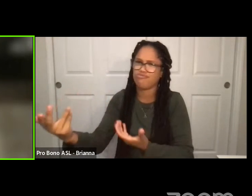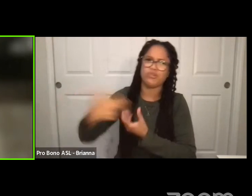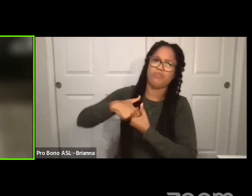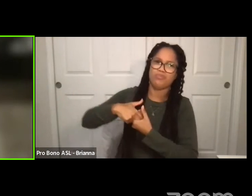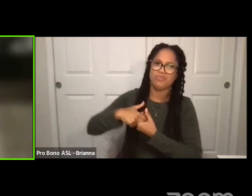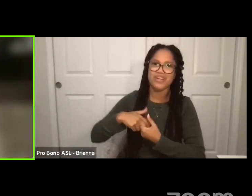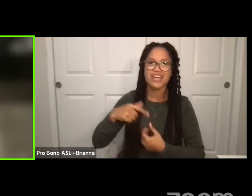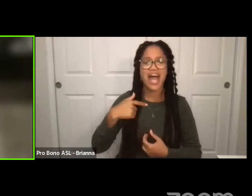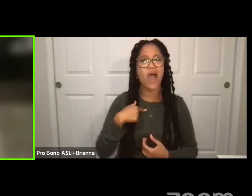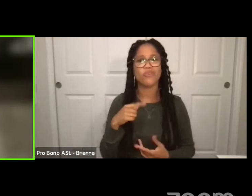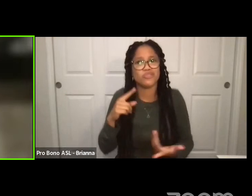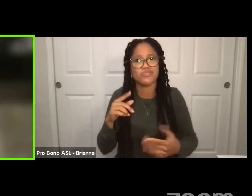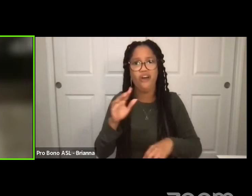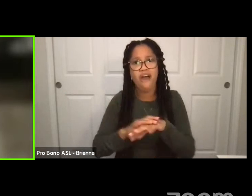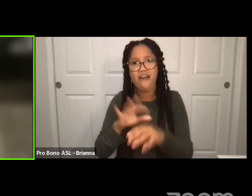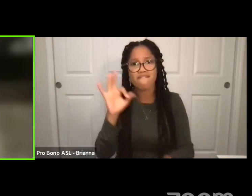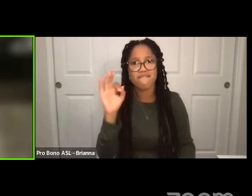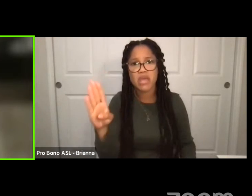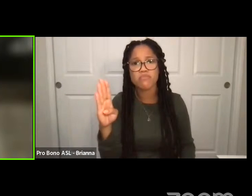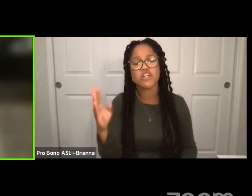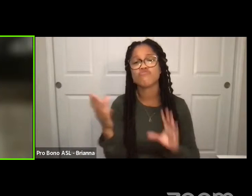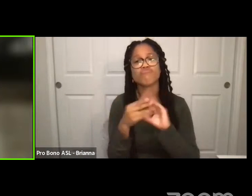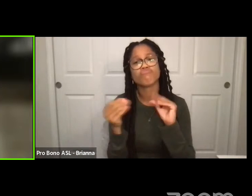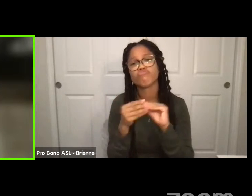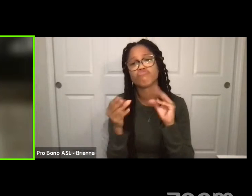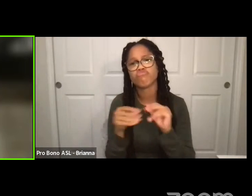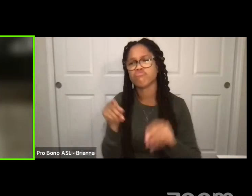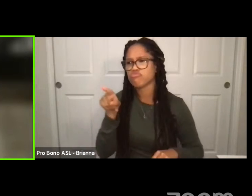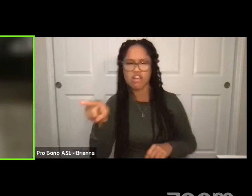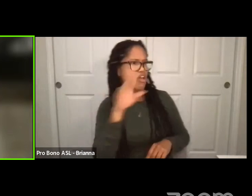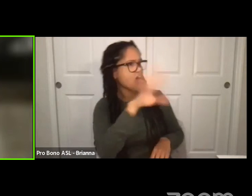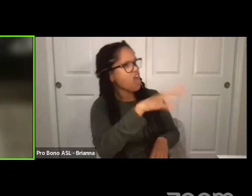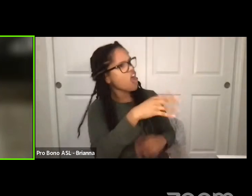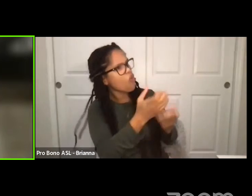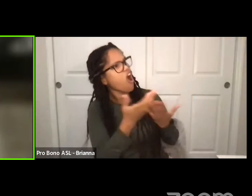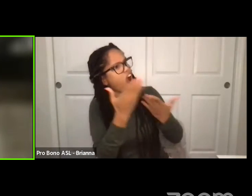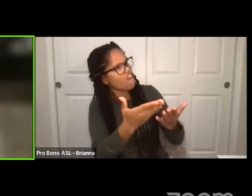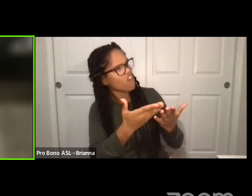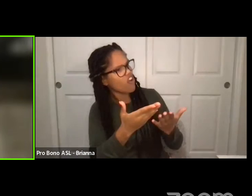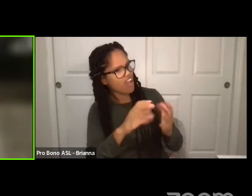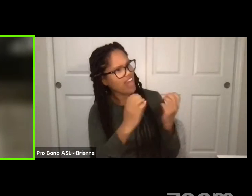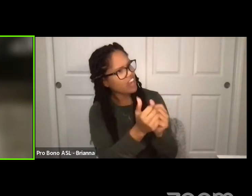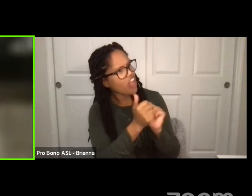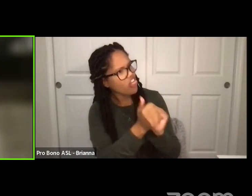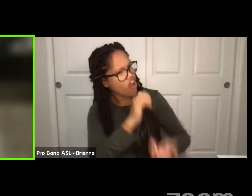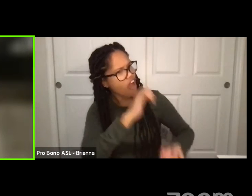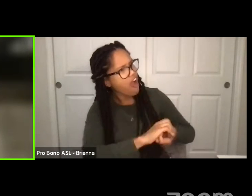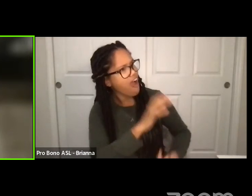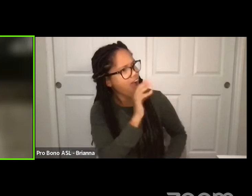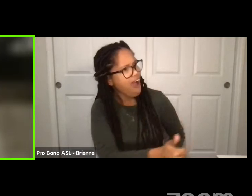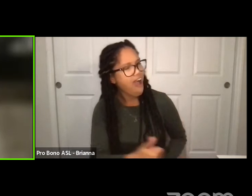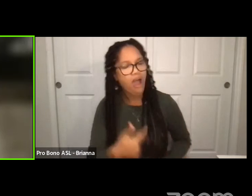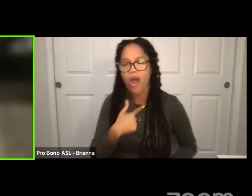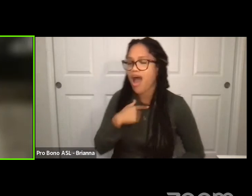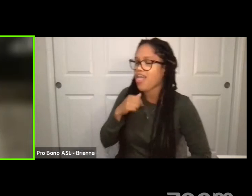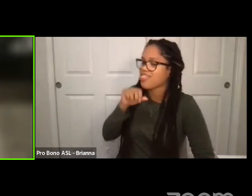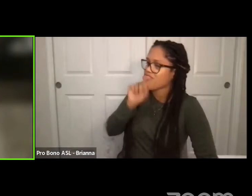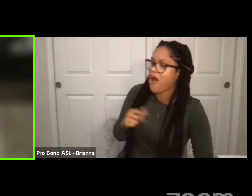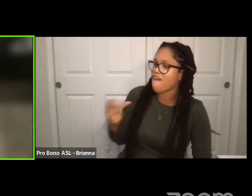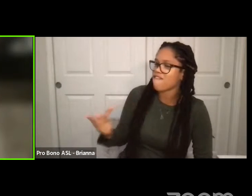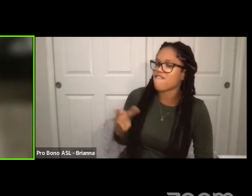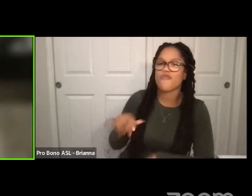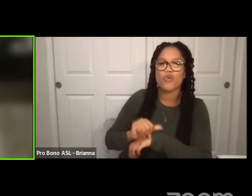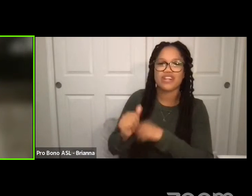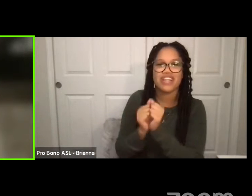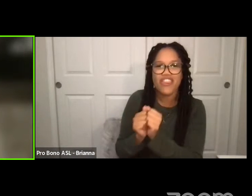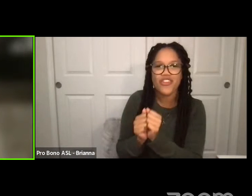doing some BS on Facebook and they were like, hey, you want to offer a class together? And so I love this partnership with you